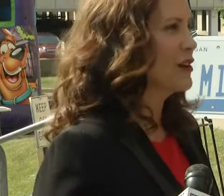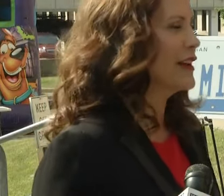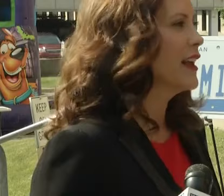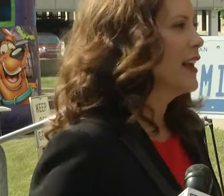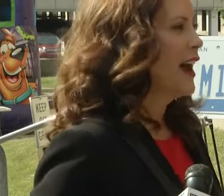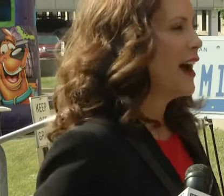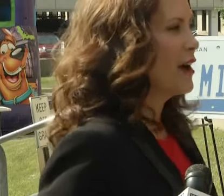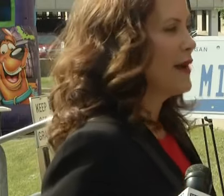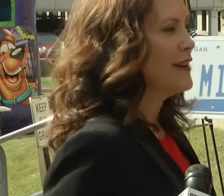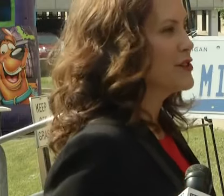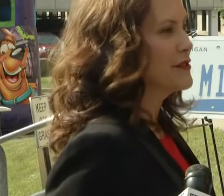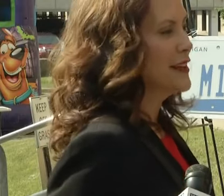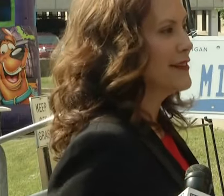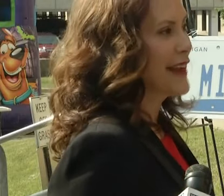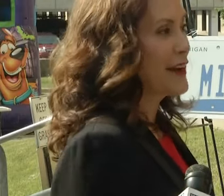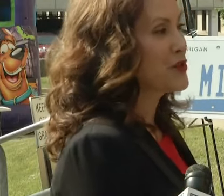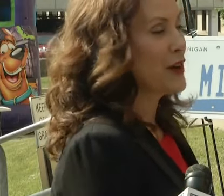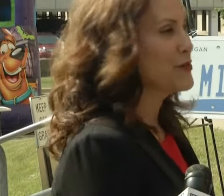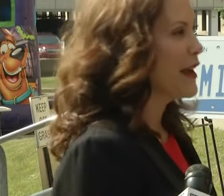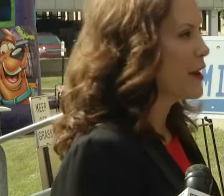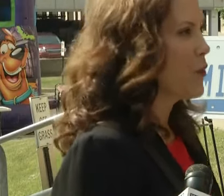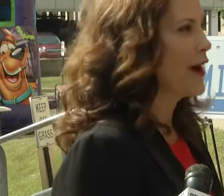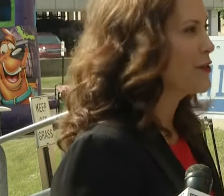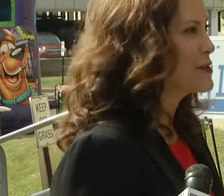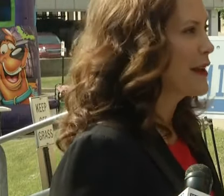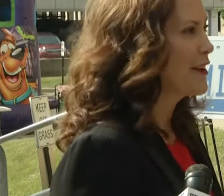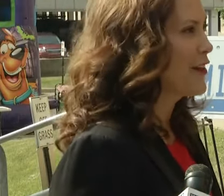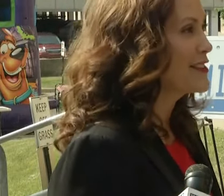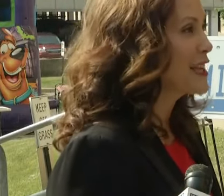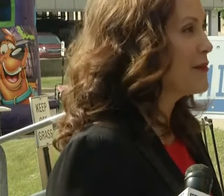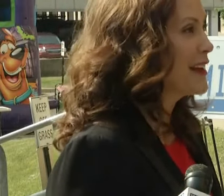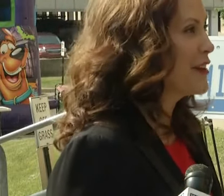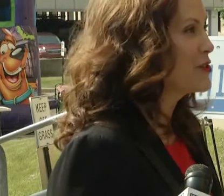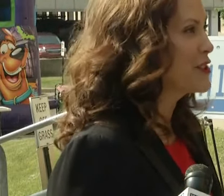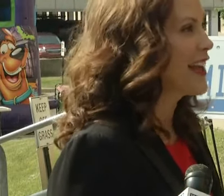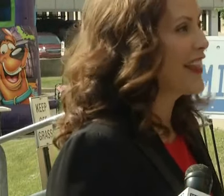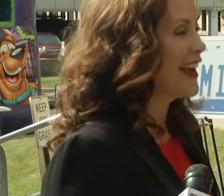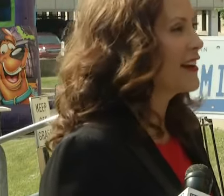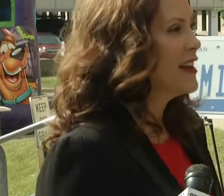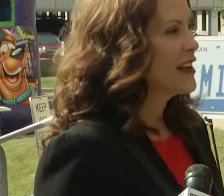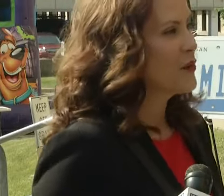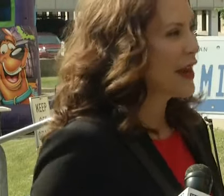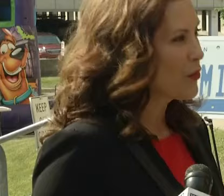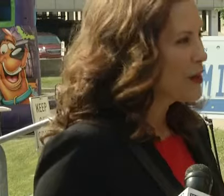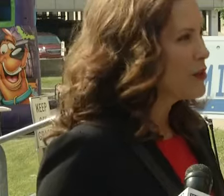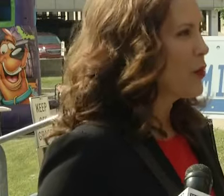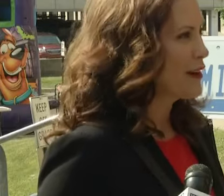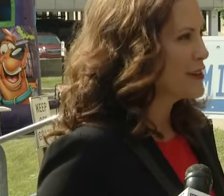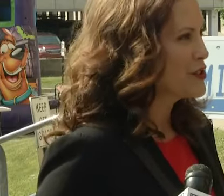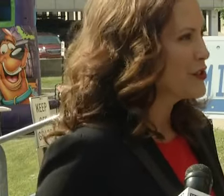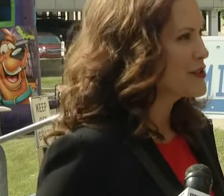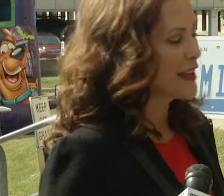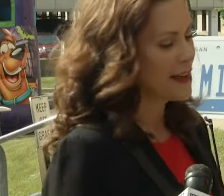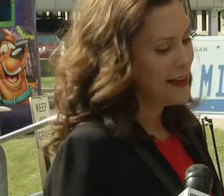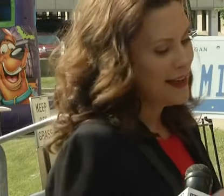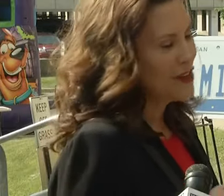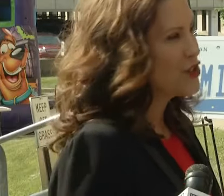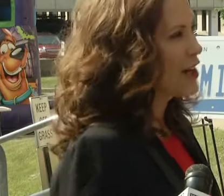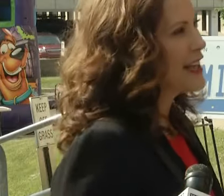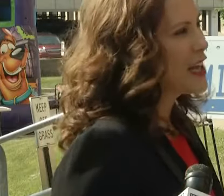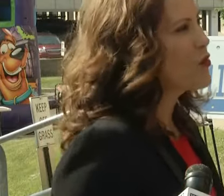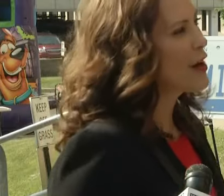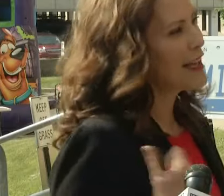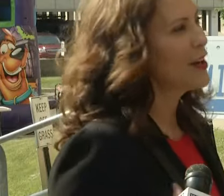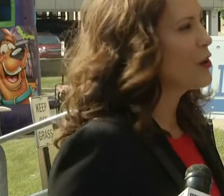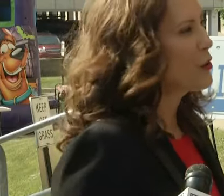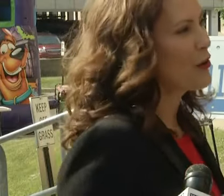that are struggling, it kind of scratched my head at why they're spending all this time and energy on that. We got real important issues, and you